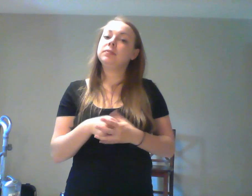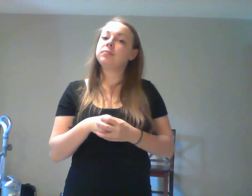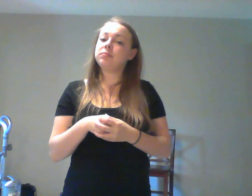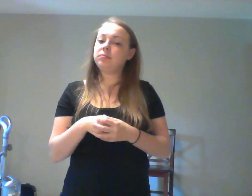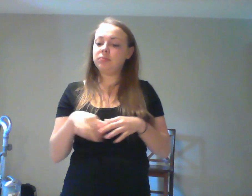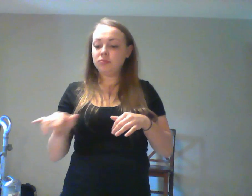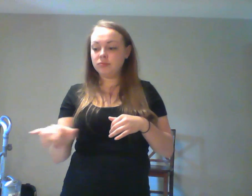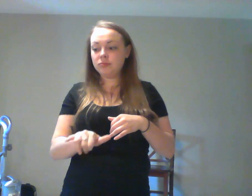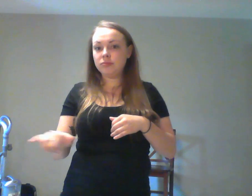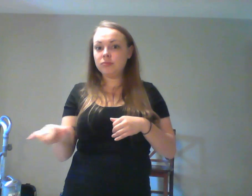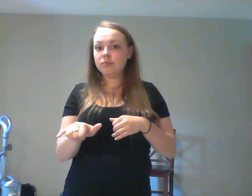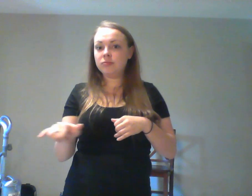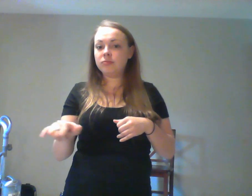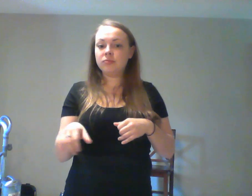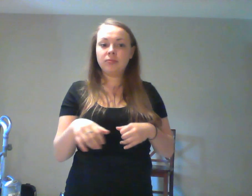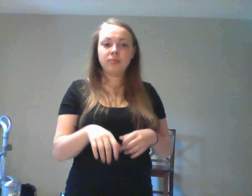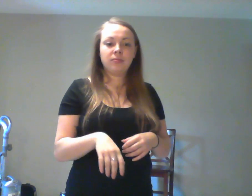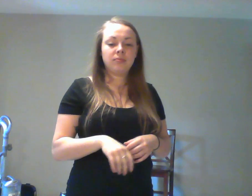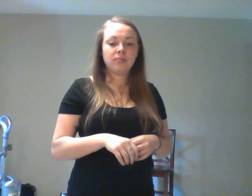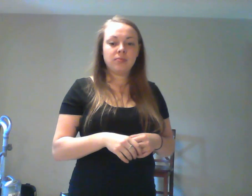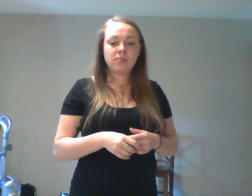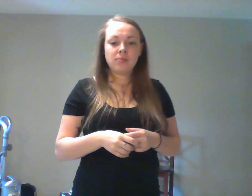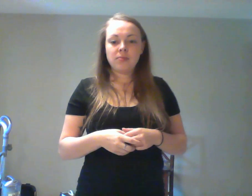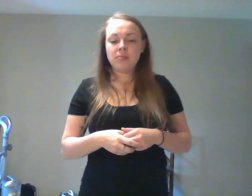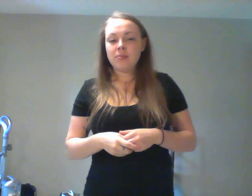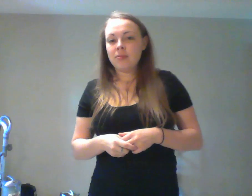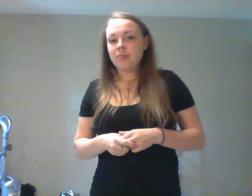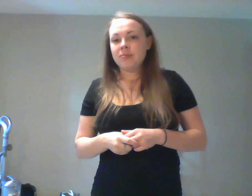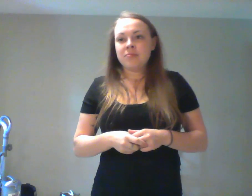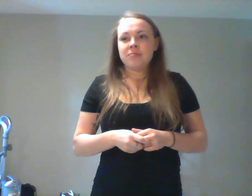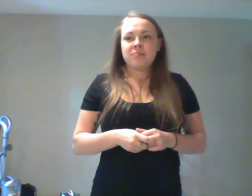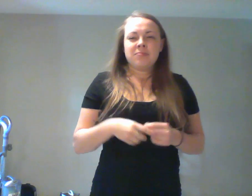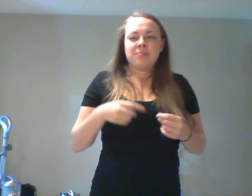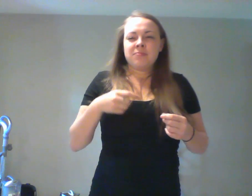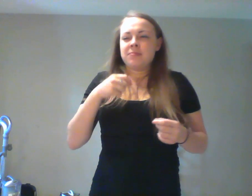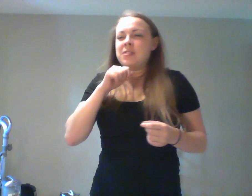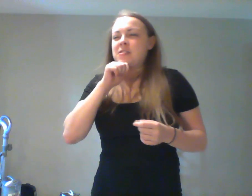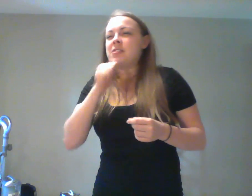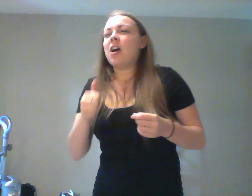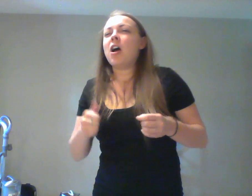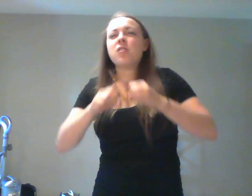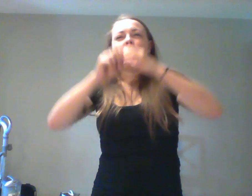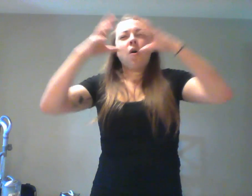What else? That's not the whole main idea. That's not the big picture. It's a little bitty piece of the picture. What else?